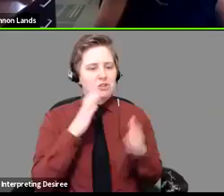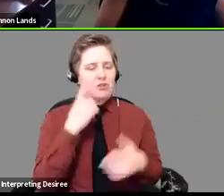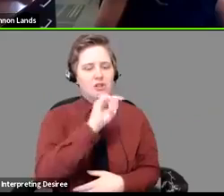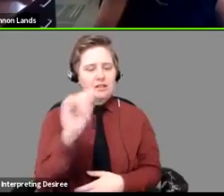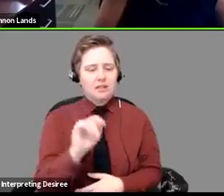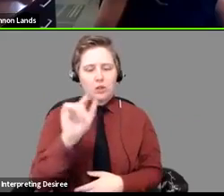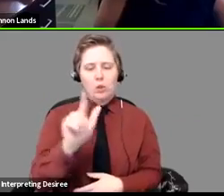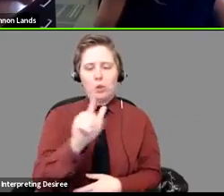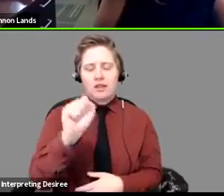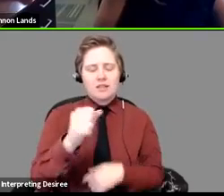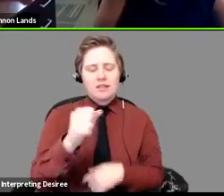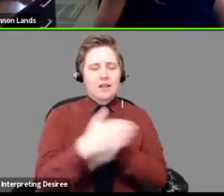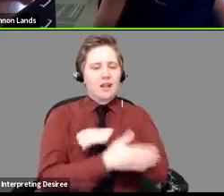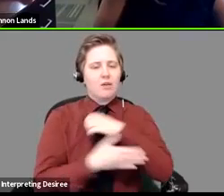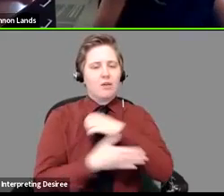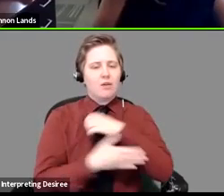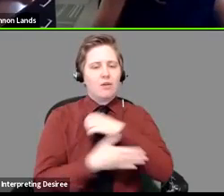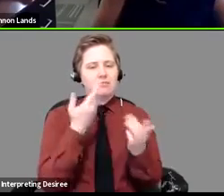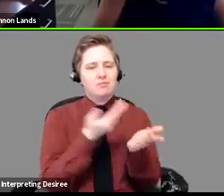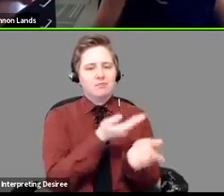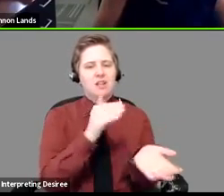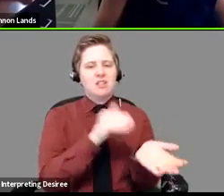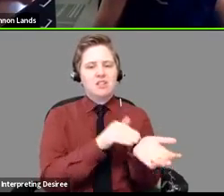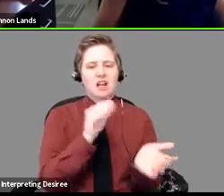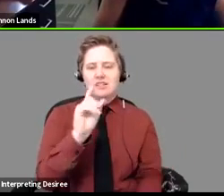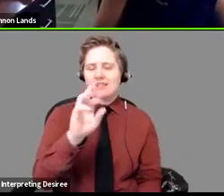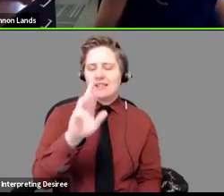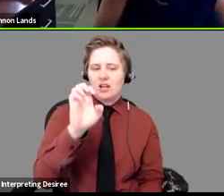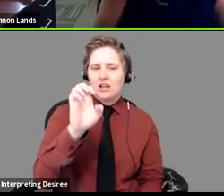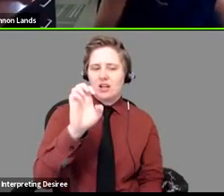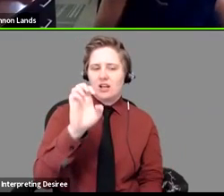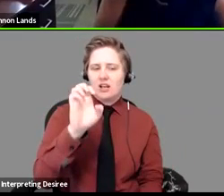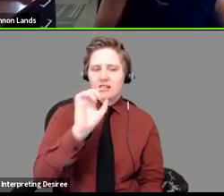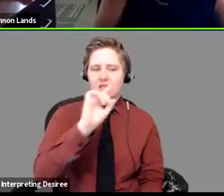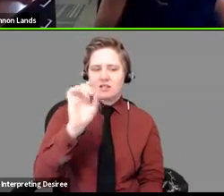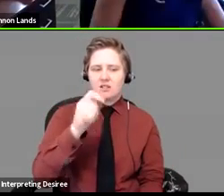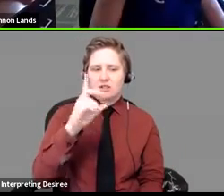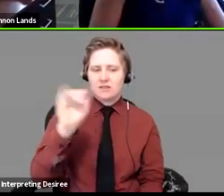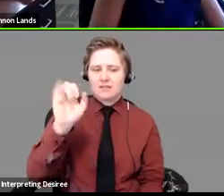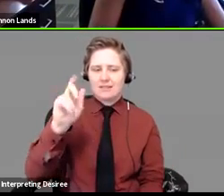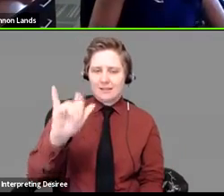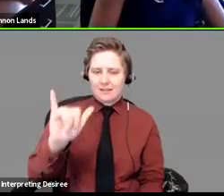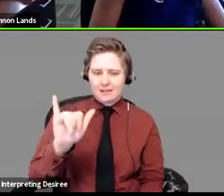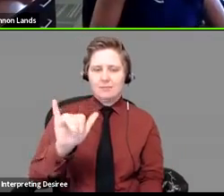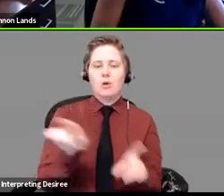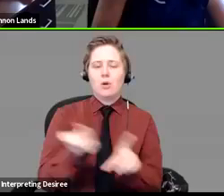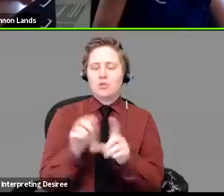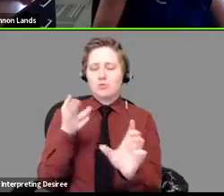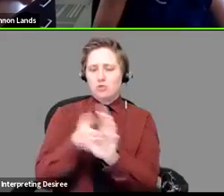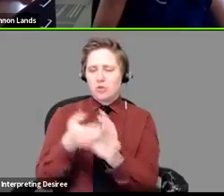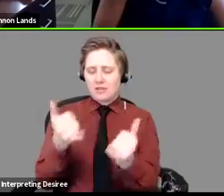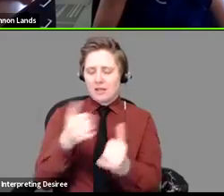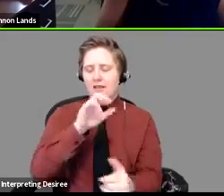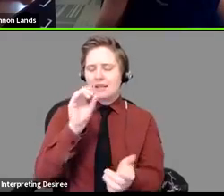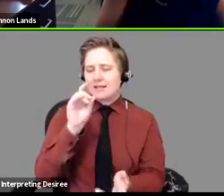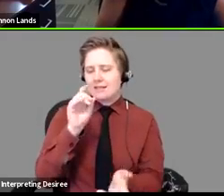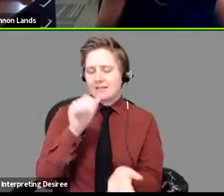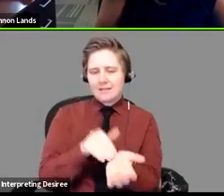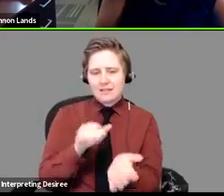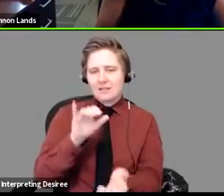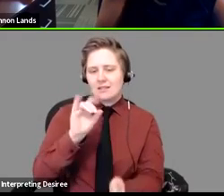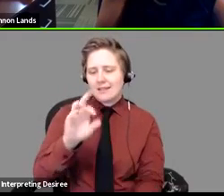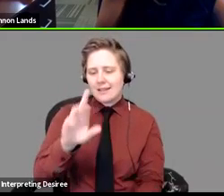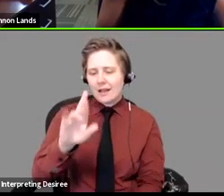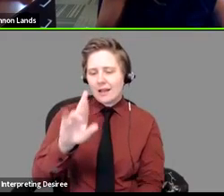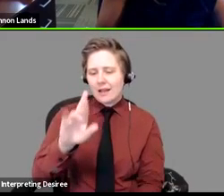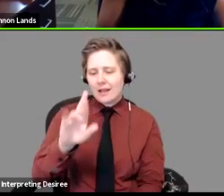County Health Department, Dr. Eric Skajinski. And then we also have joining us today, Dr. Joseph Dake, who is Associate